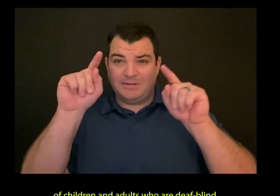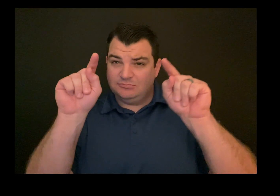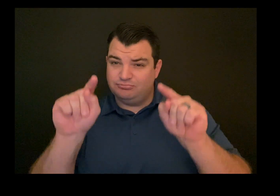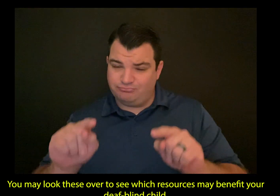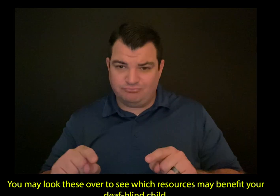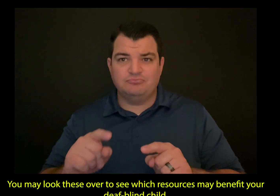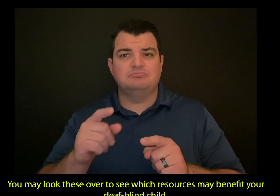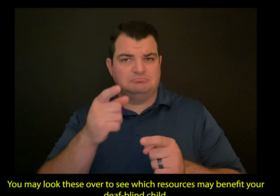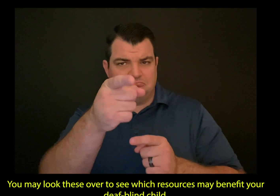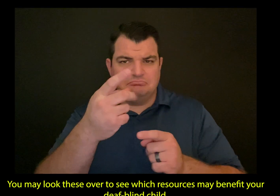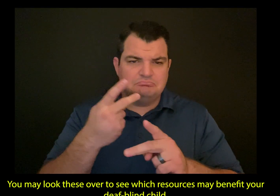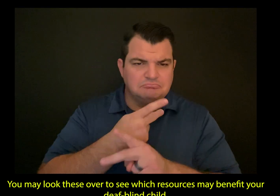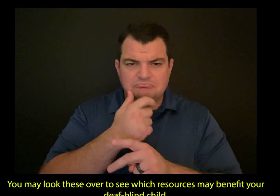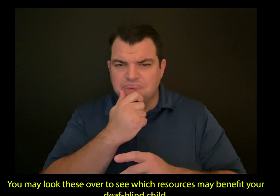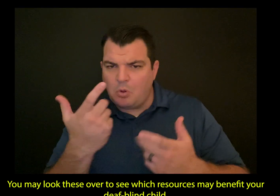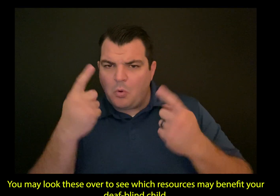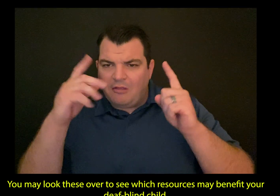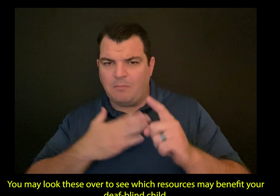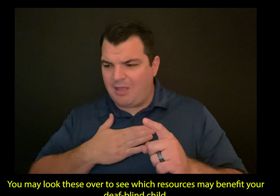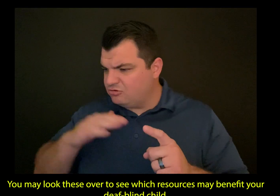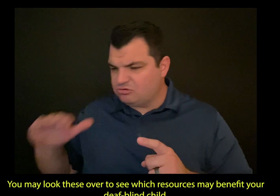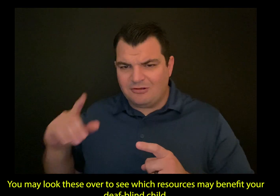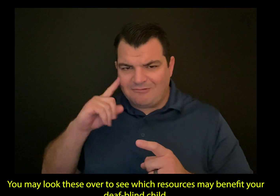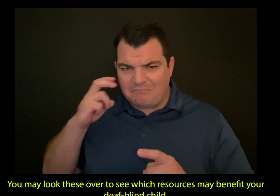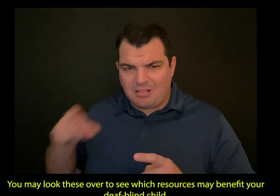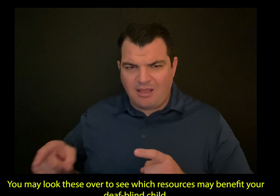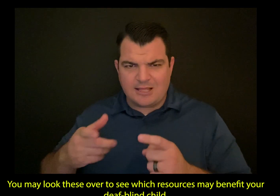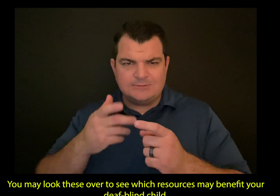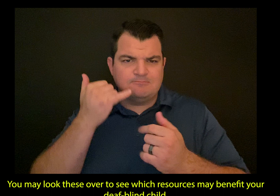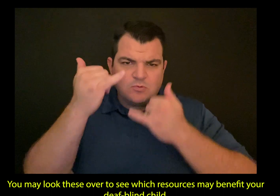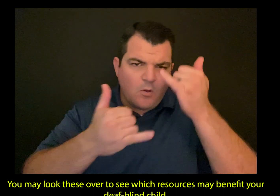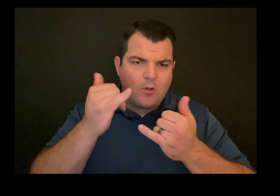You may look these over to see which resources may benefit your deafblind child.